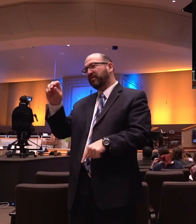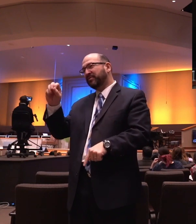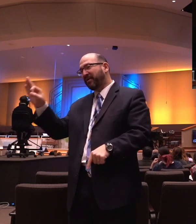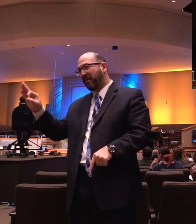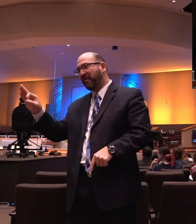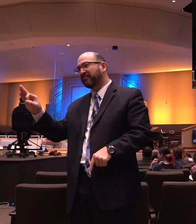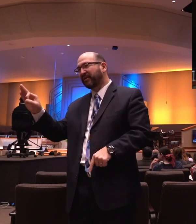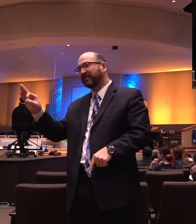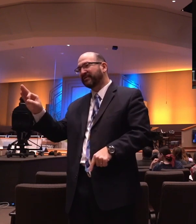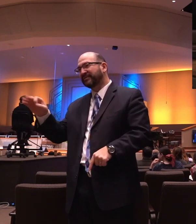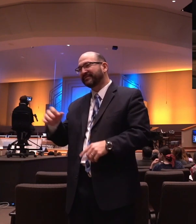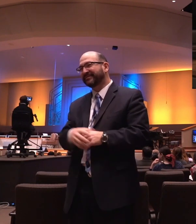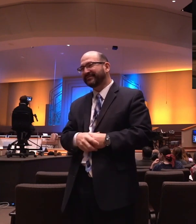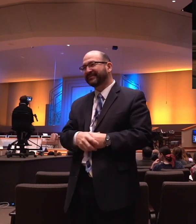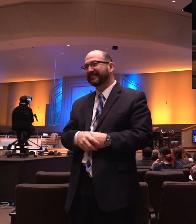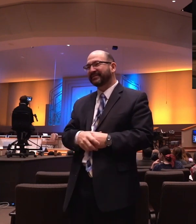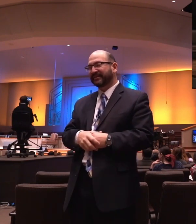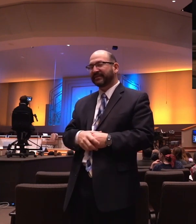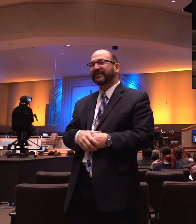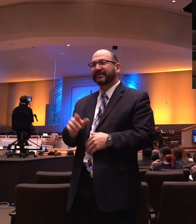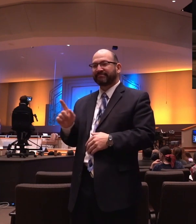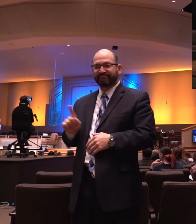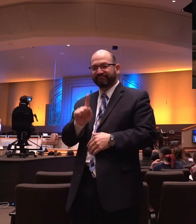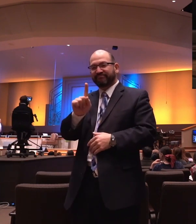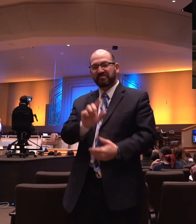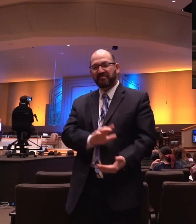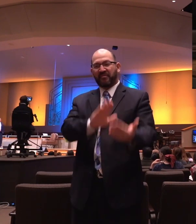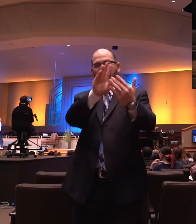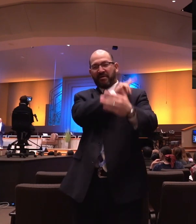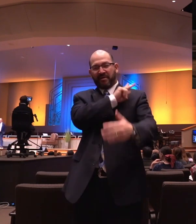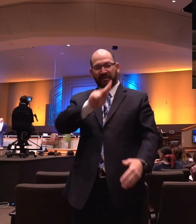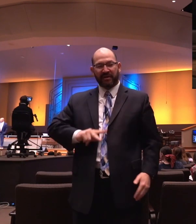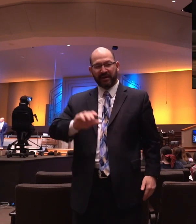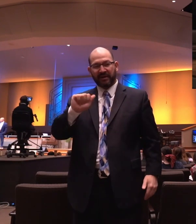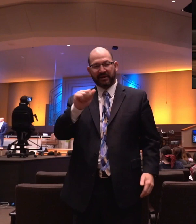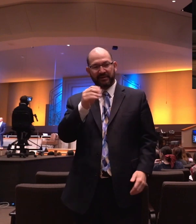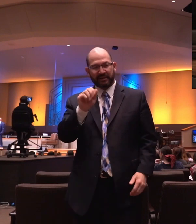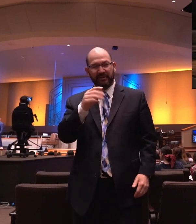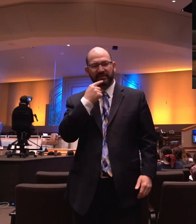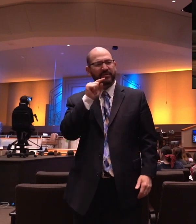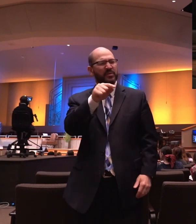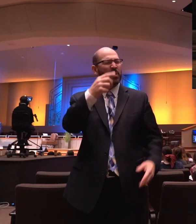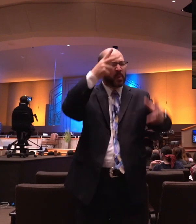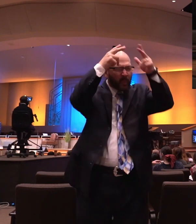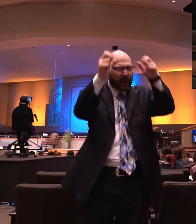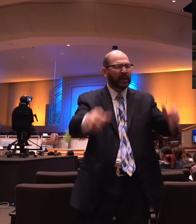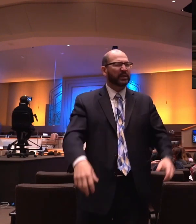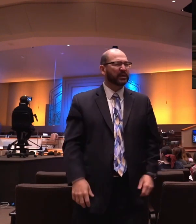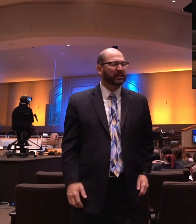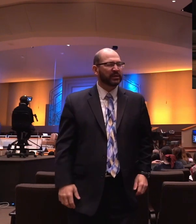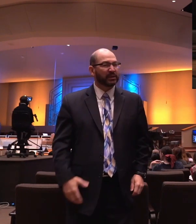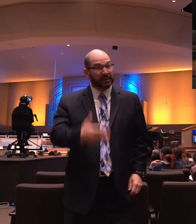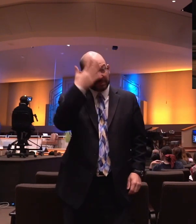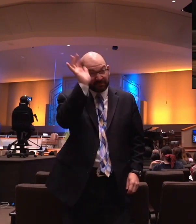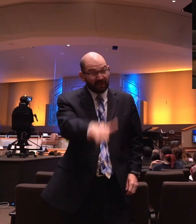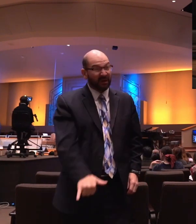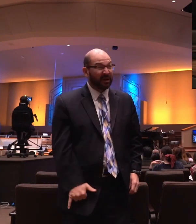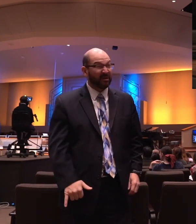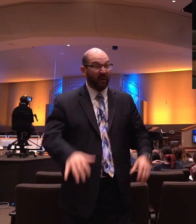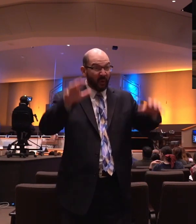Elijah comes to Ahab and he said, Because of your wickedness, it's not going to rain.